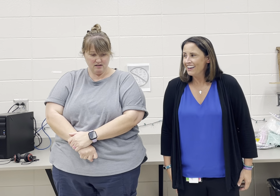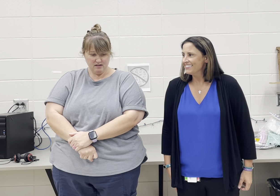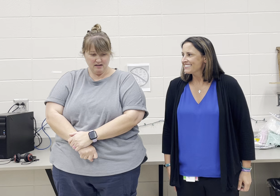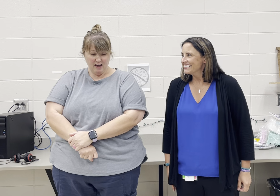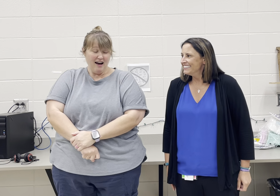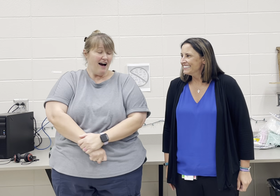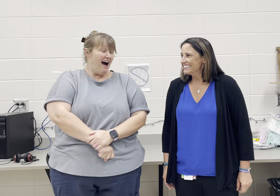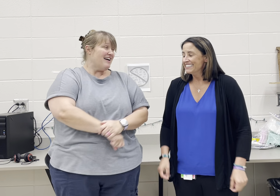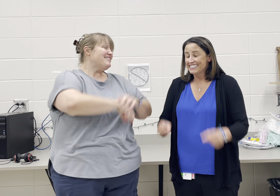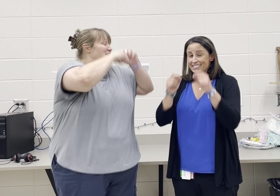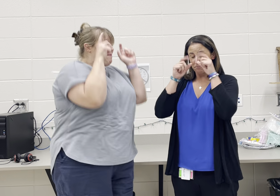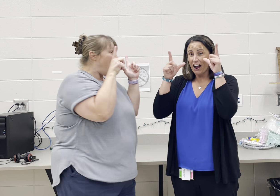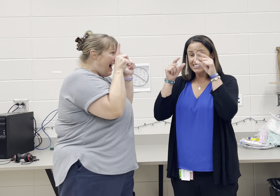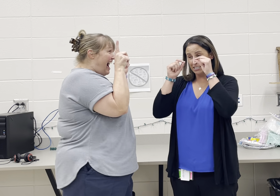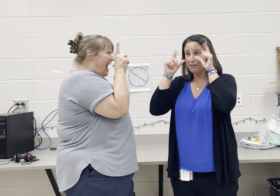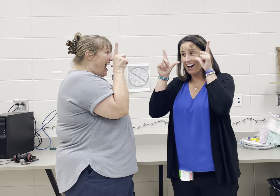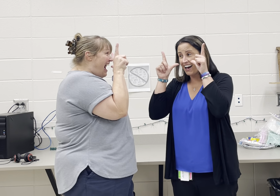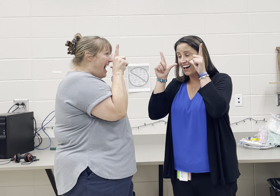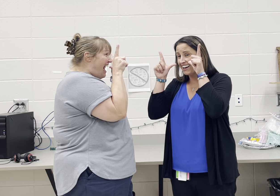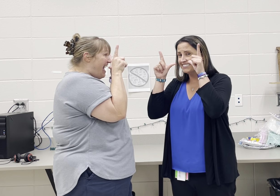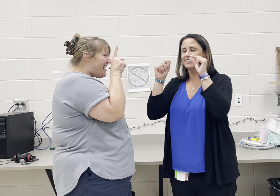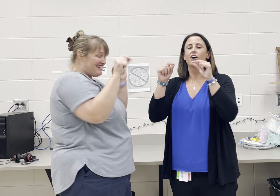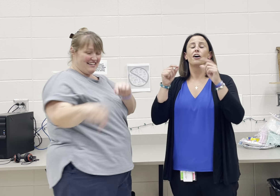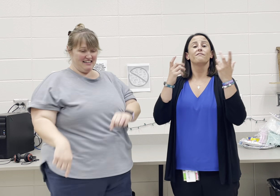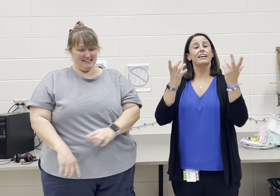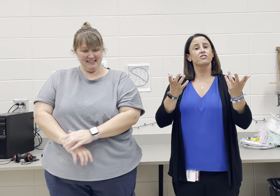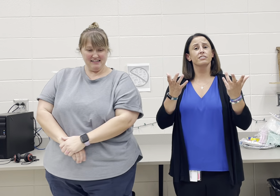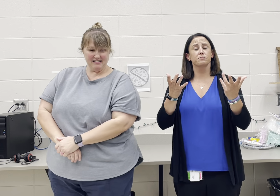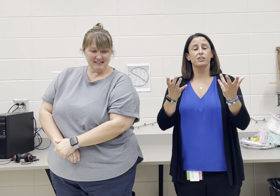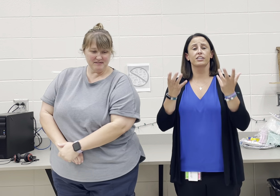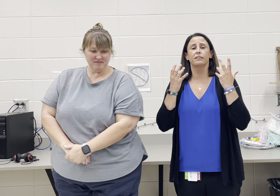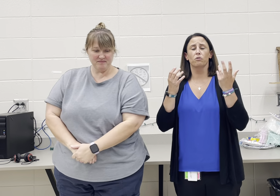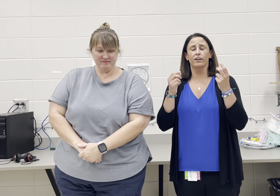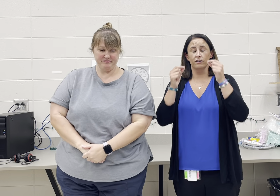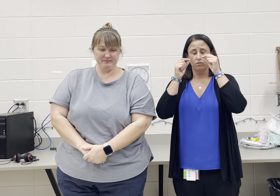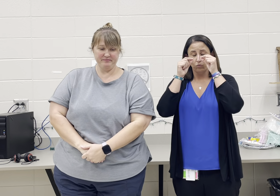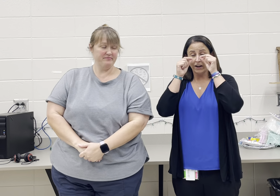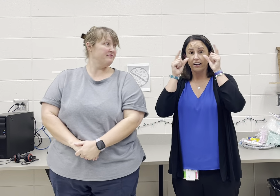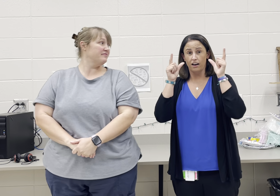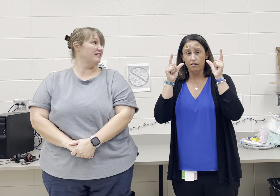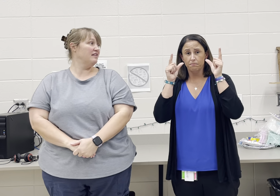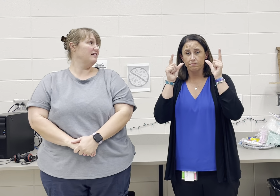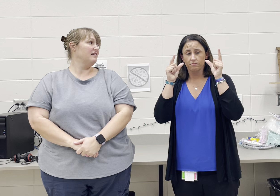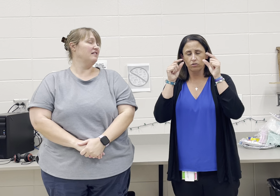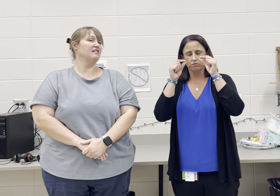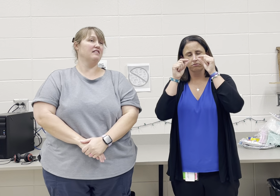Surprise! Surprise! Surprise! Facial expression important. Wake up or